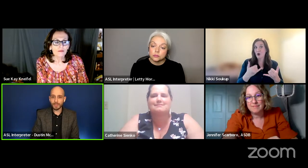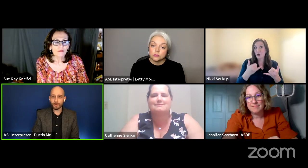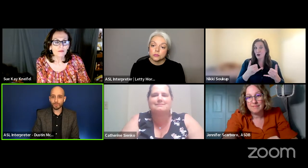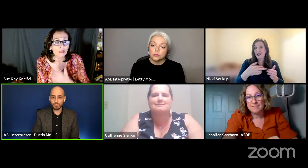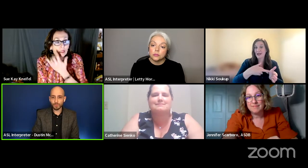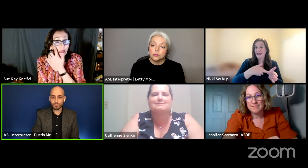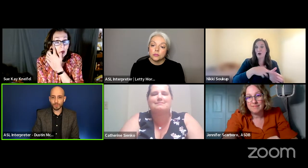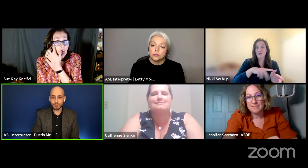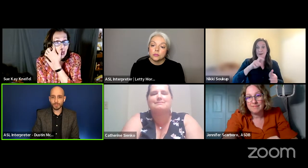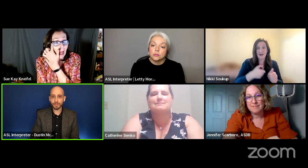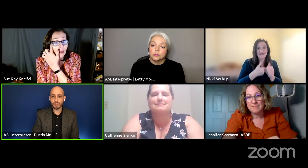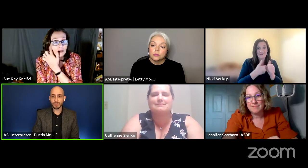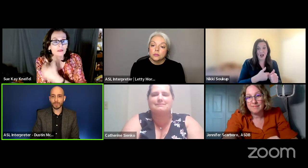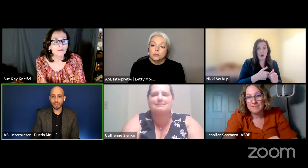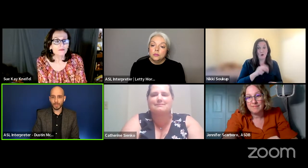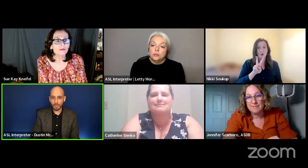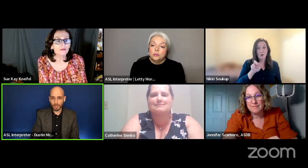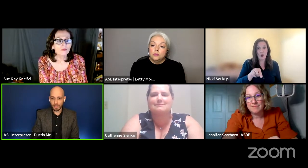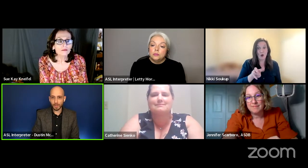And so in the rules,